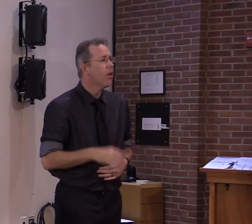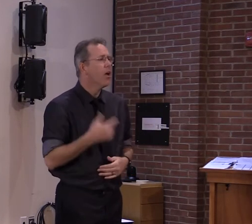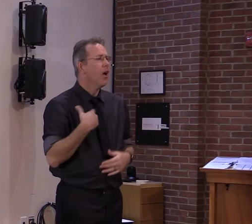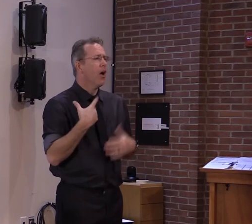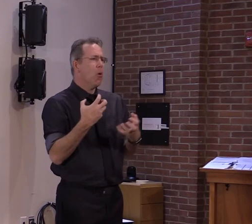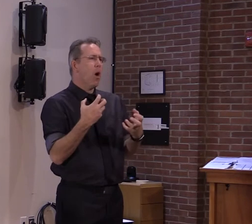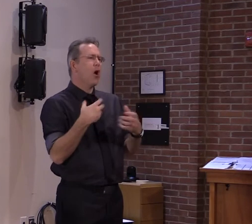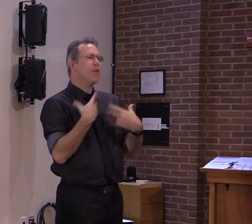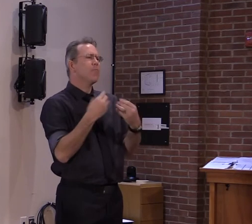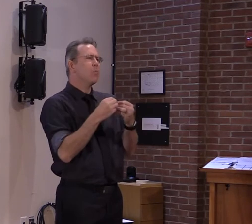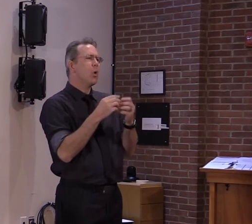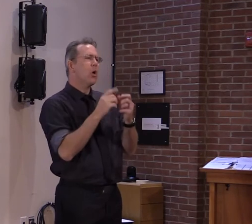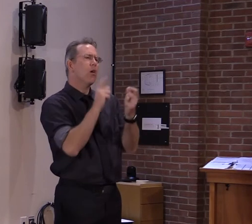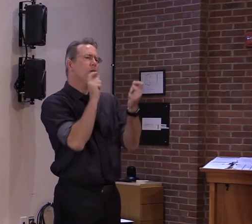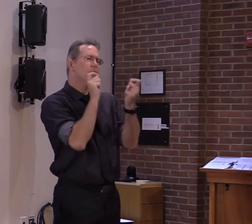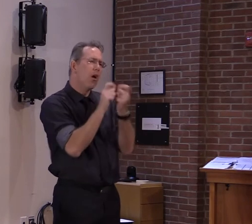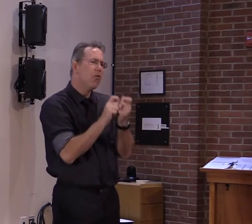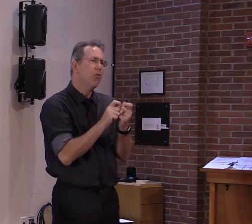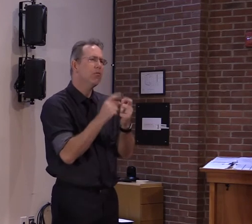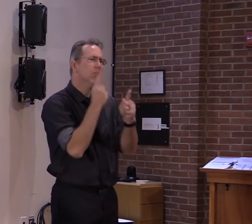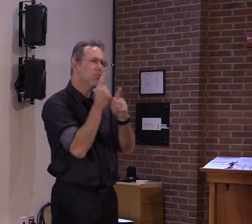we're doing that right now.